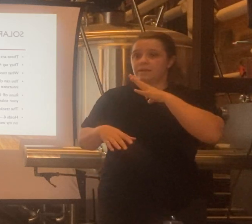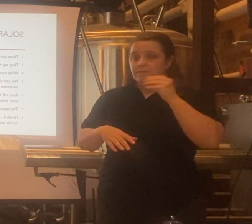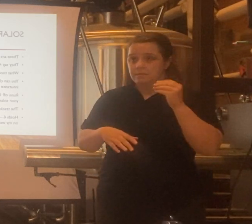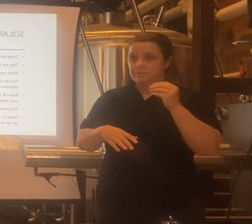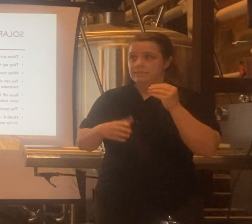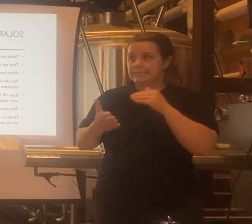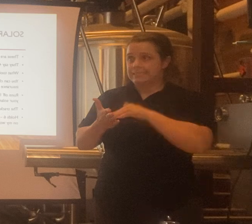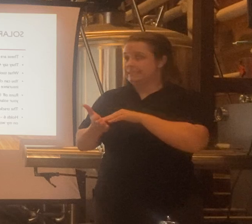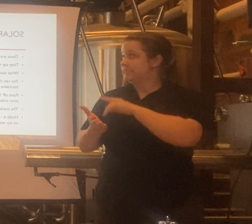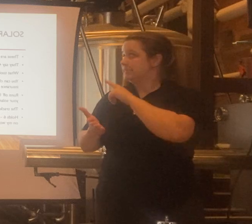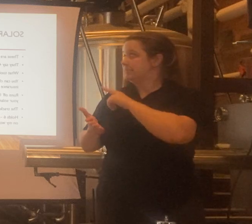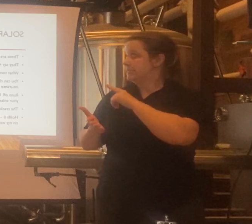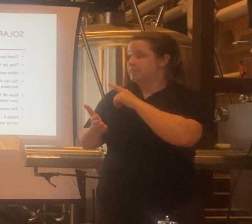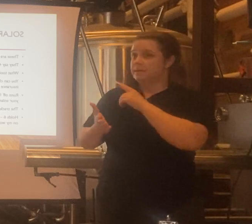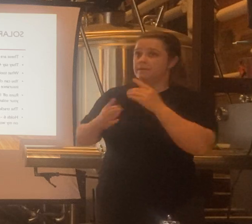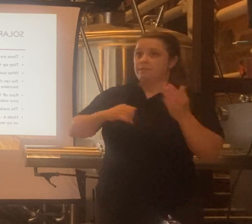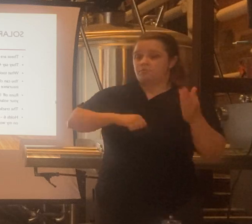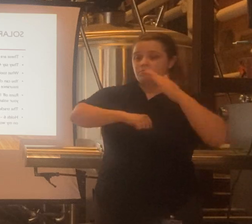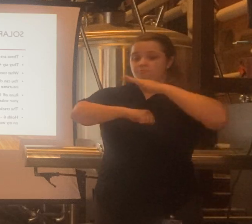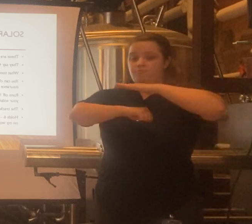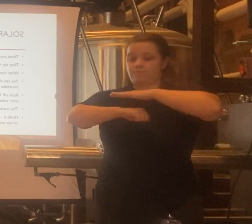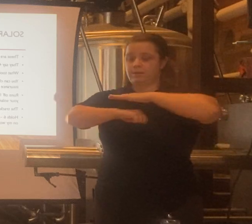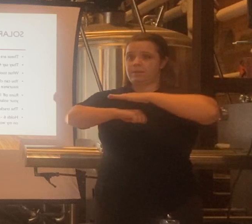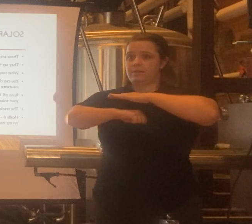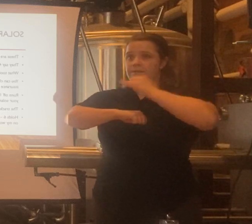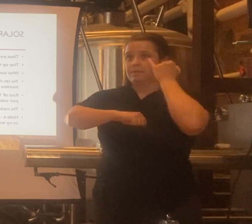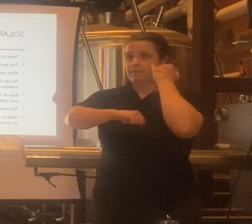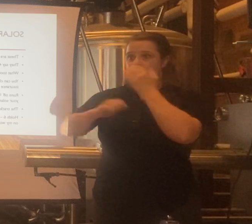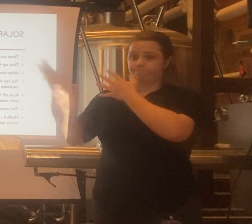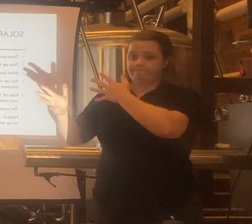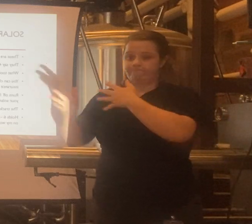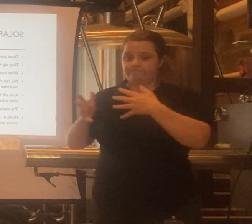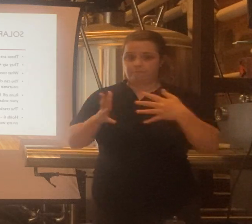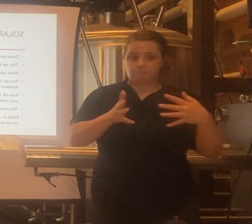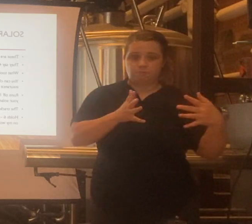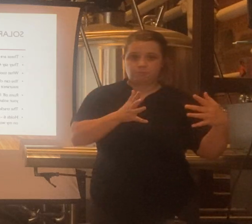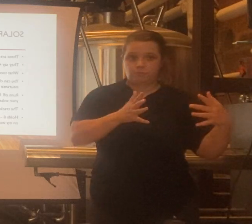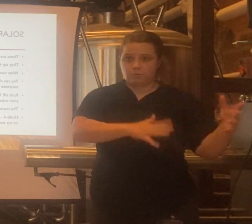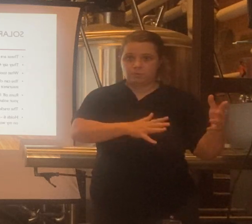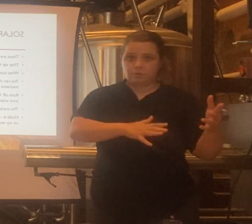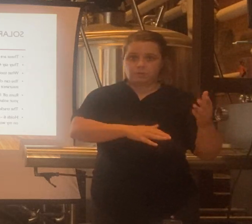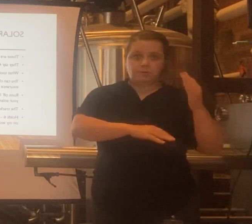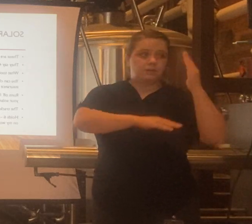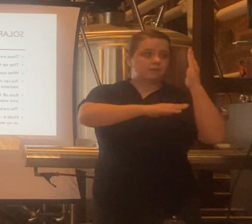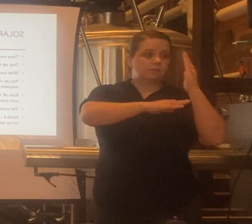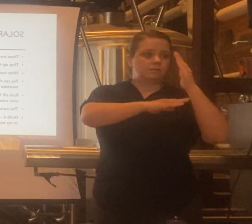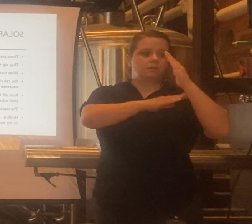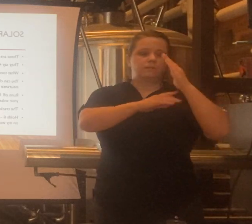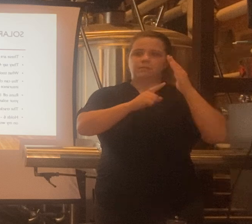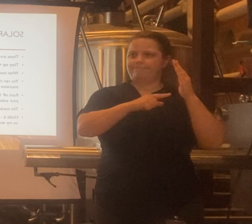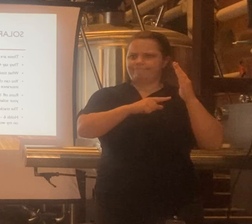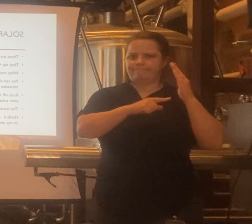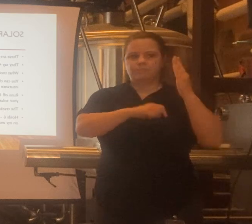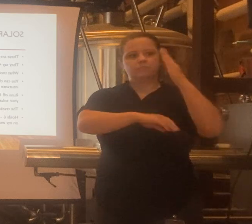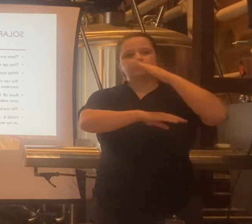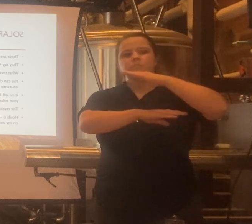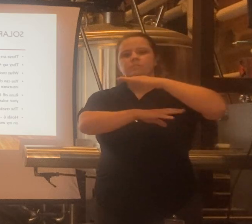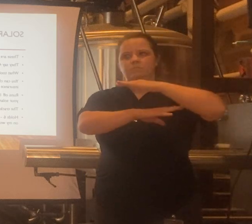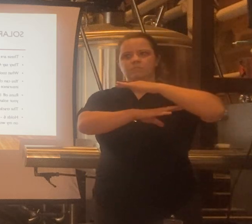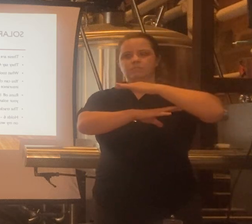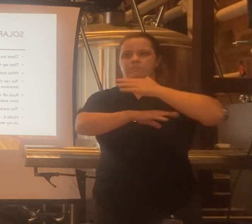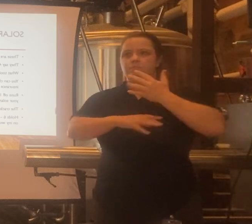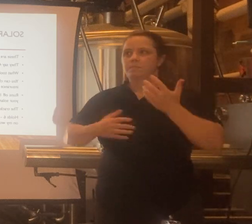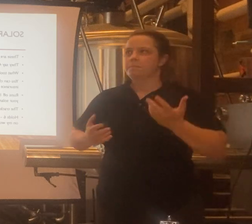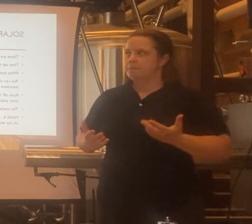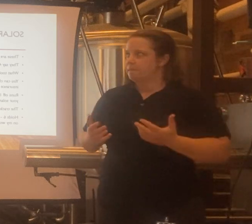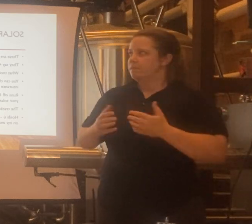probably about 11 o'clock in the morning. And so if it gets windy, they will actually rotate flat so they can tolerate the wind. And the